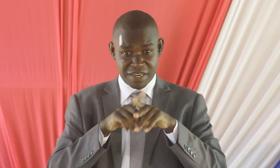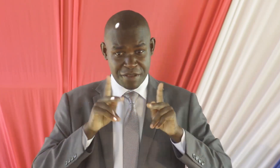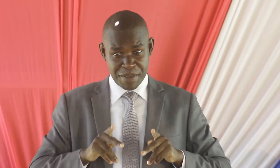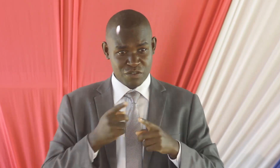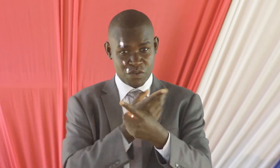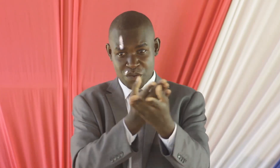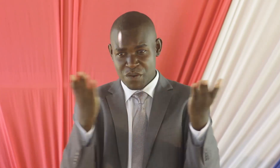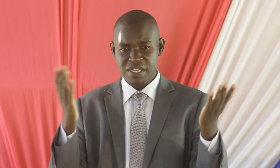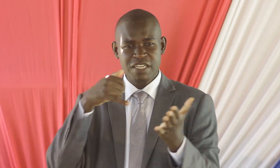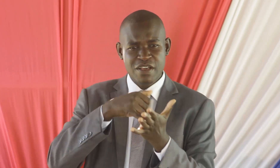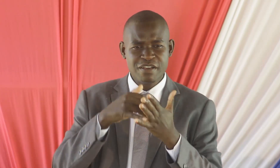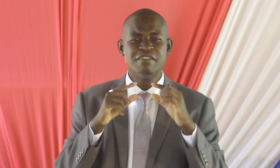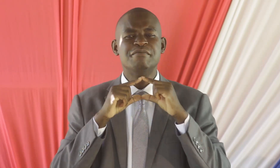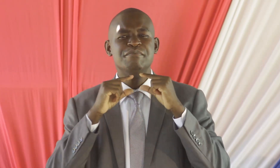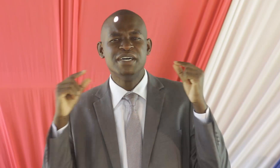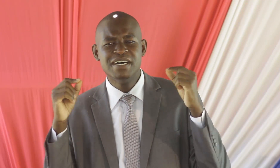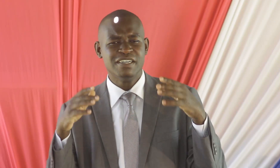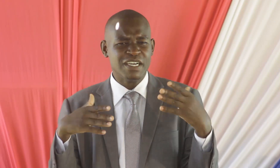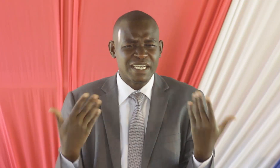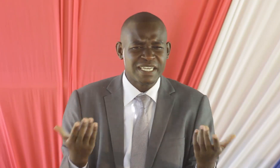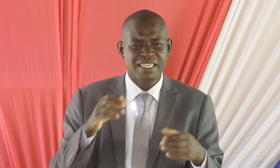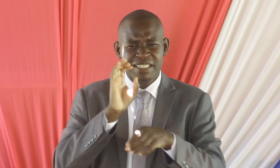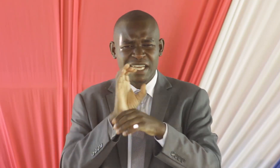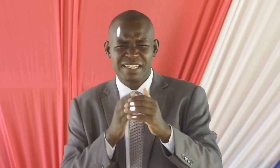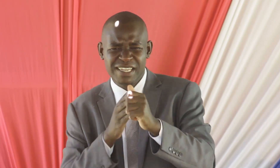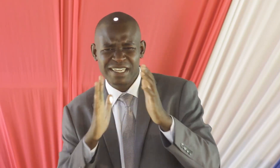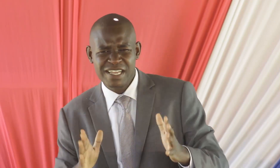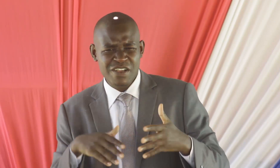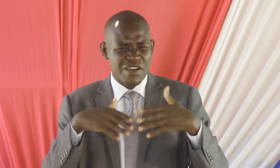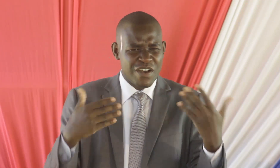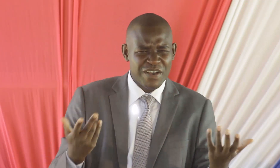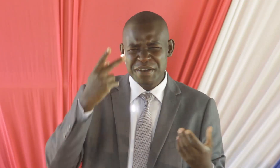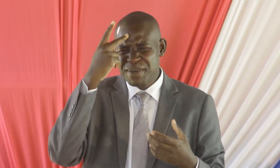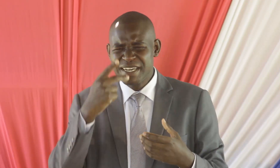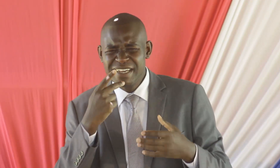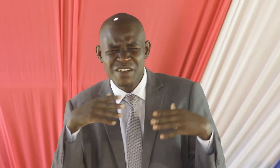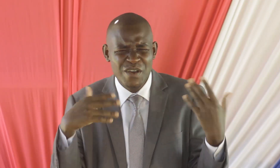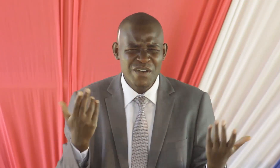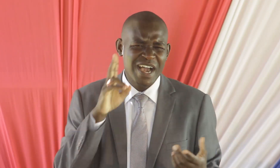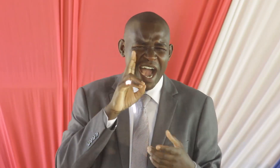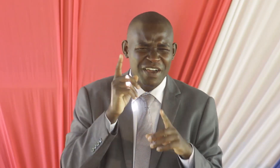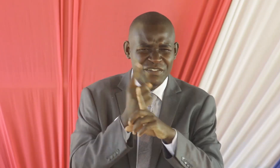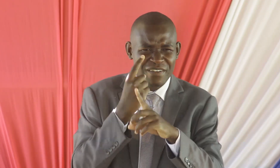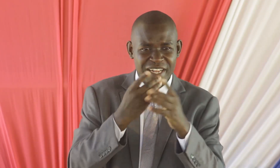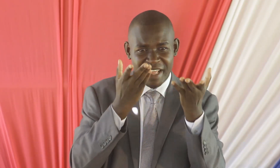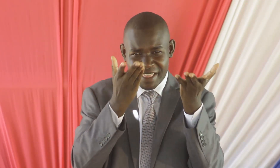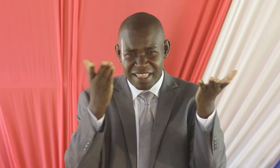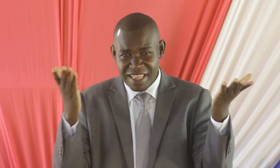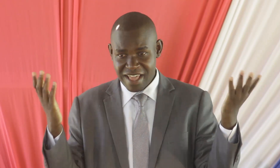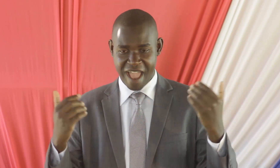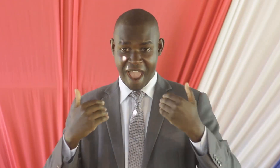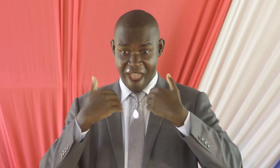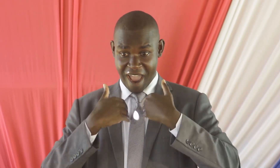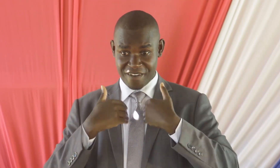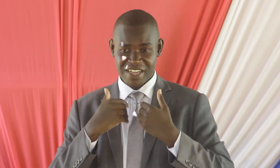To give many hopes. And he included this person who was disabled, not knowing where